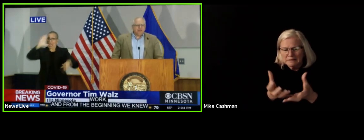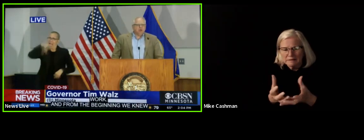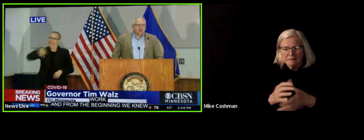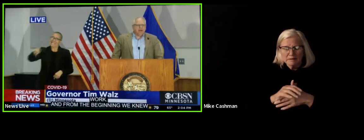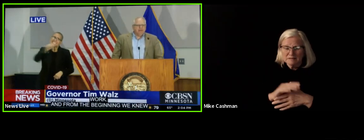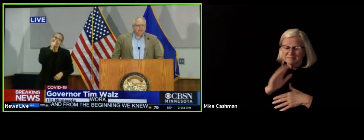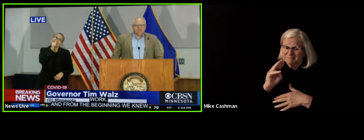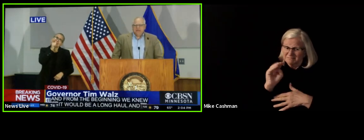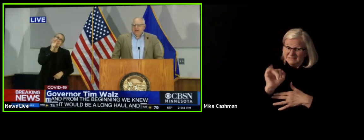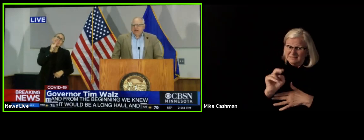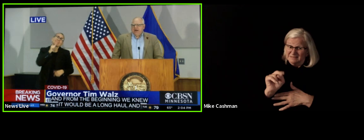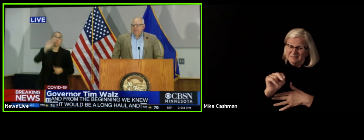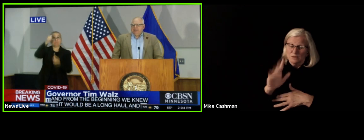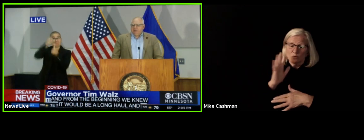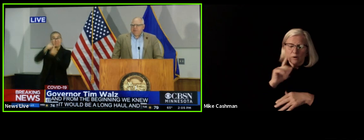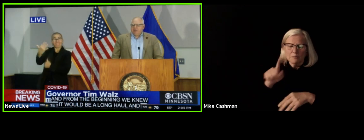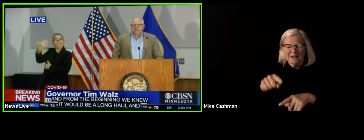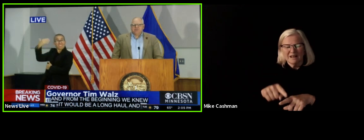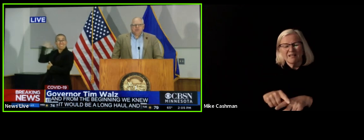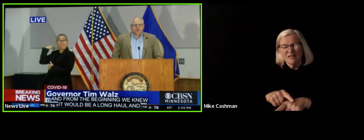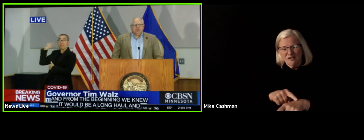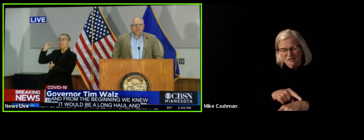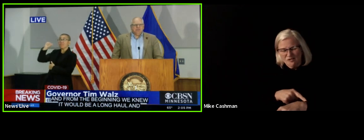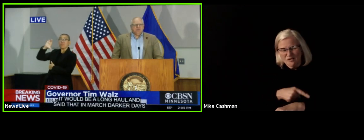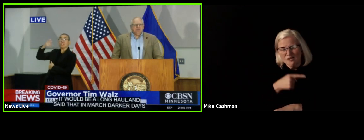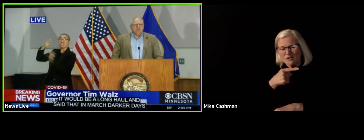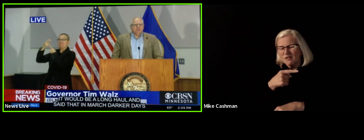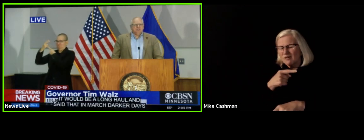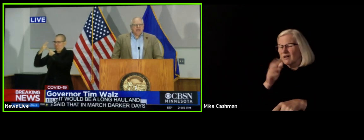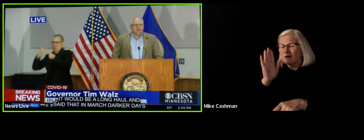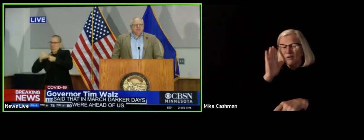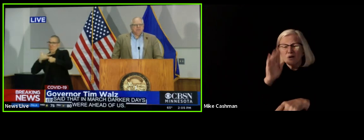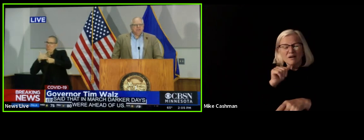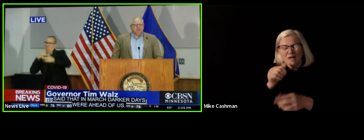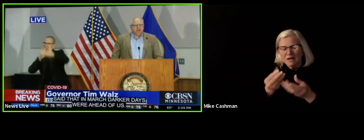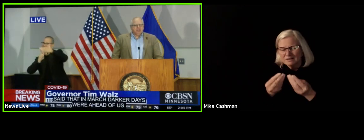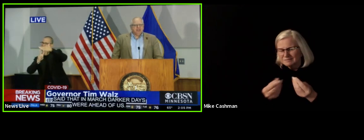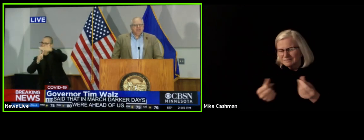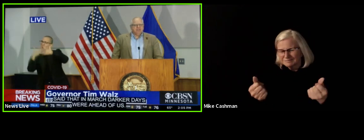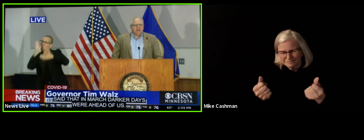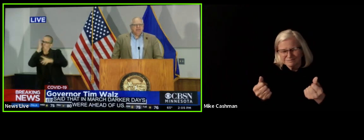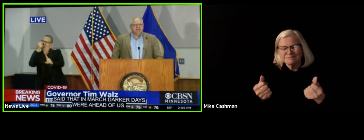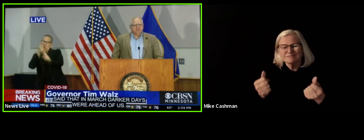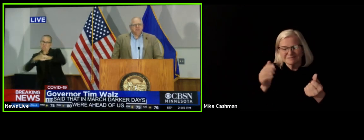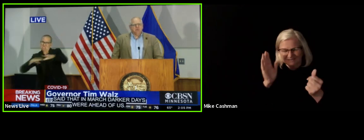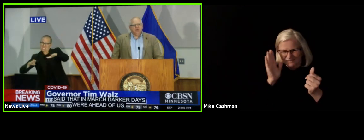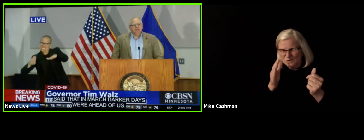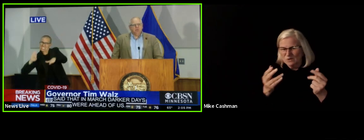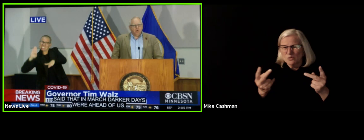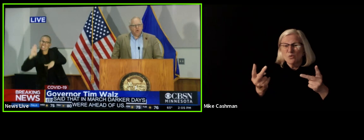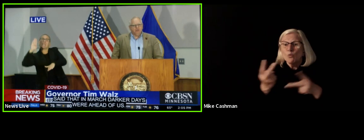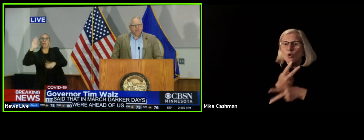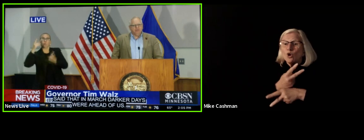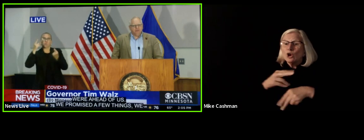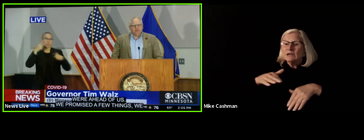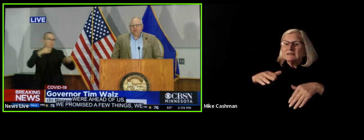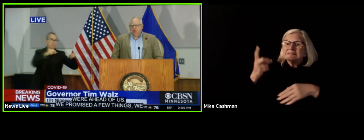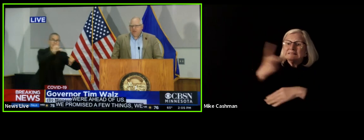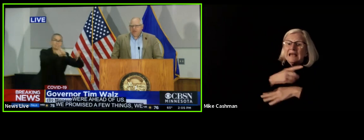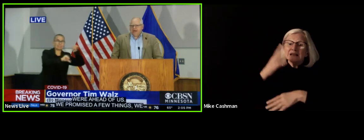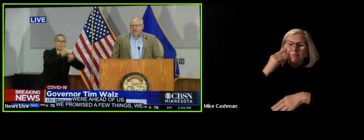days were ahead of us, and we promised a few things. We said we would use science and we would adjust as the science and the situation warrants us to